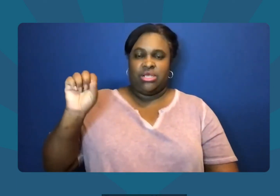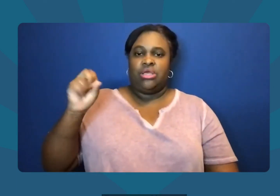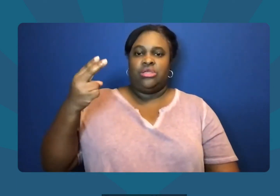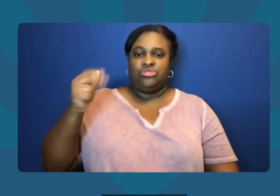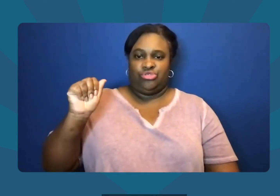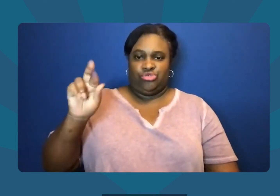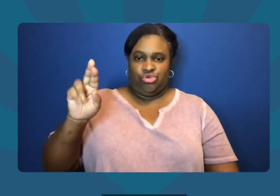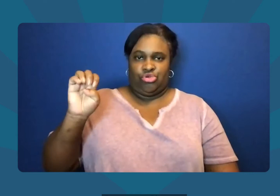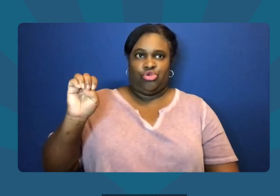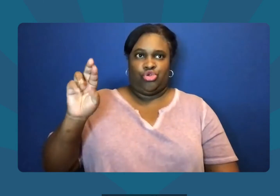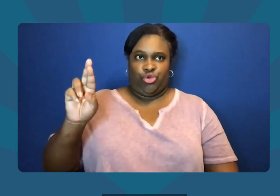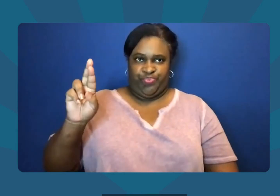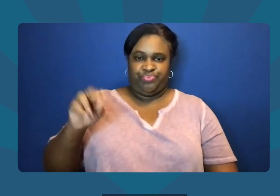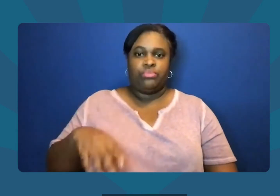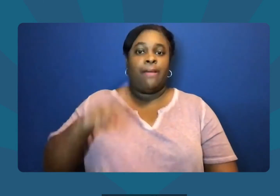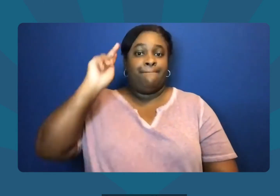Suzanne Scherer.